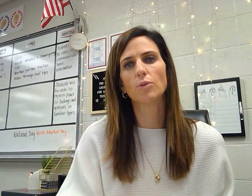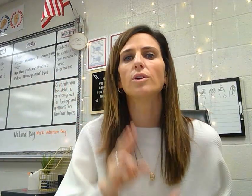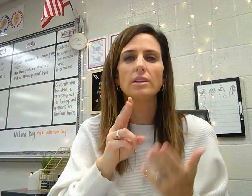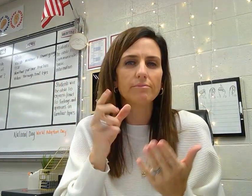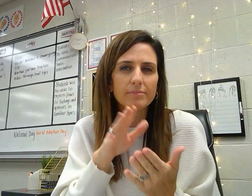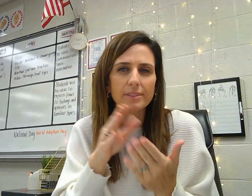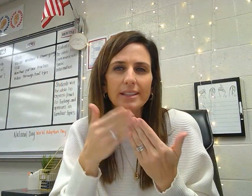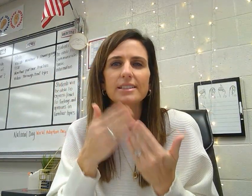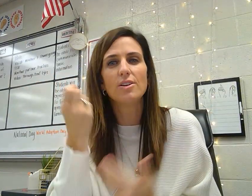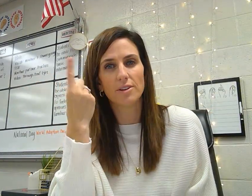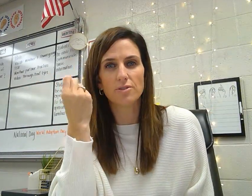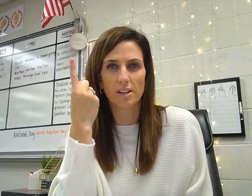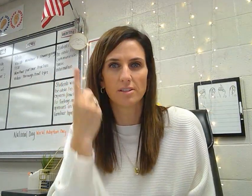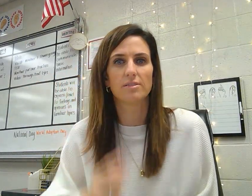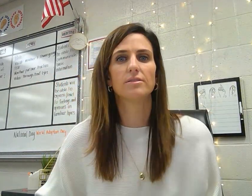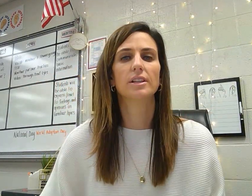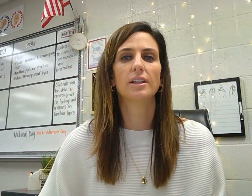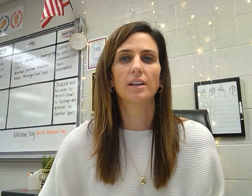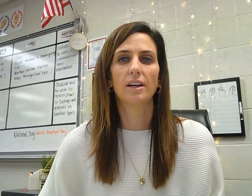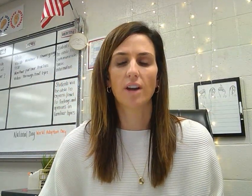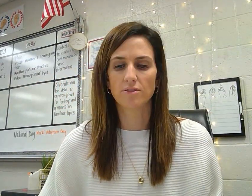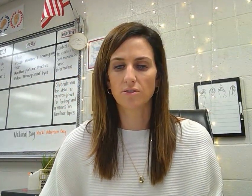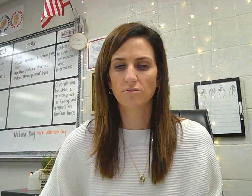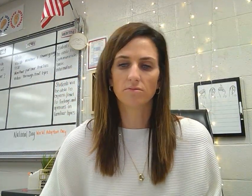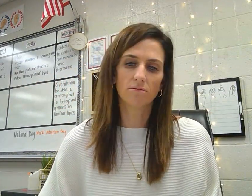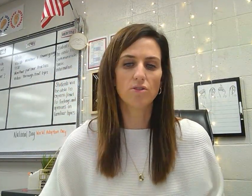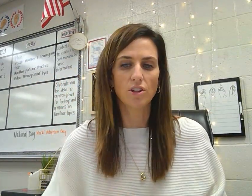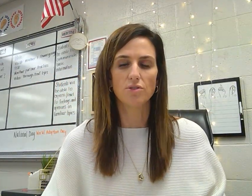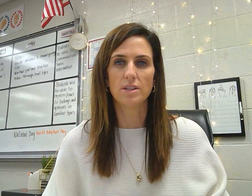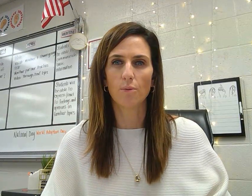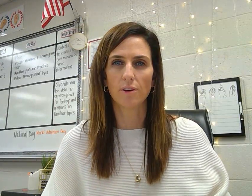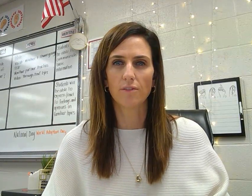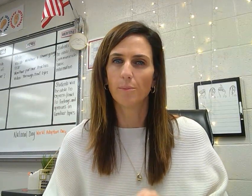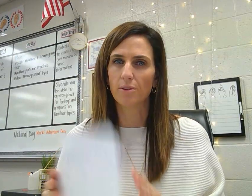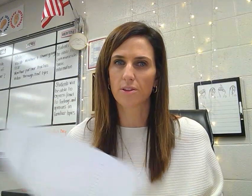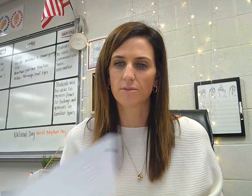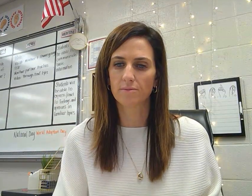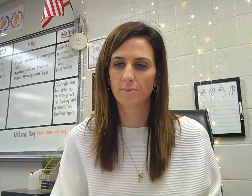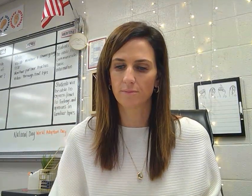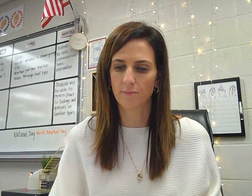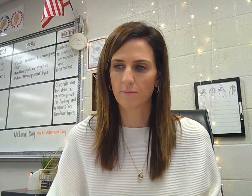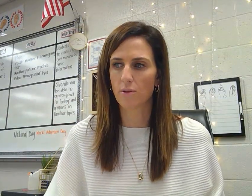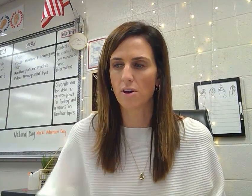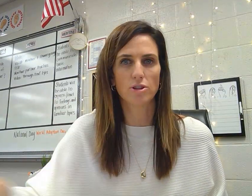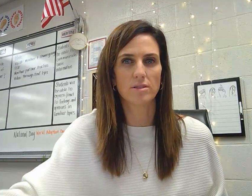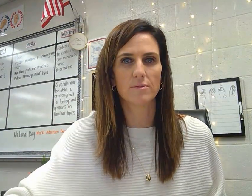or easy to understand. Okay, so you can use that word for both options.